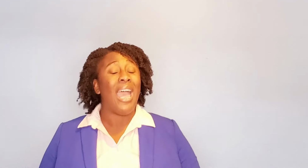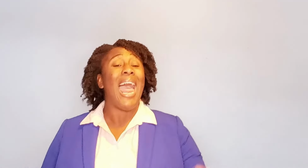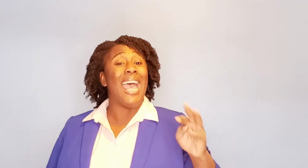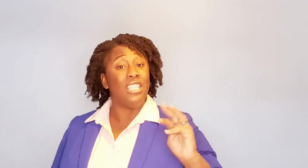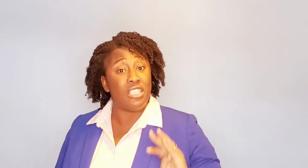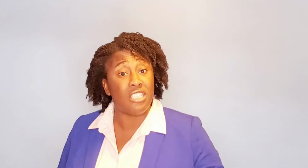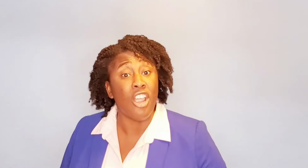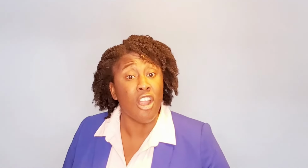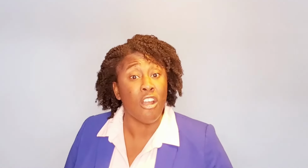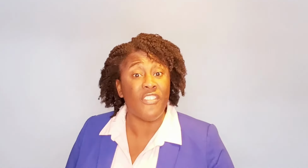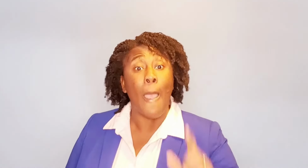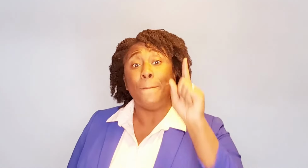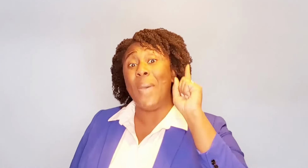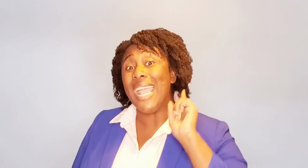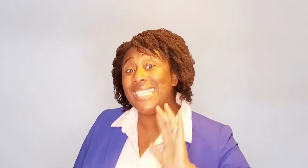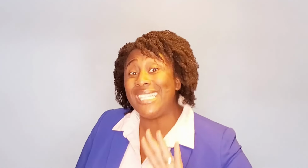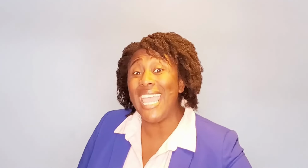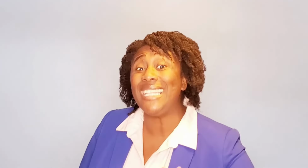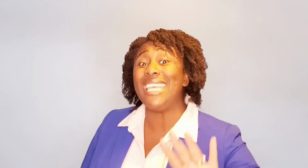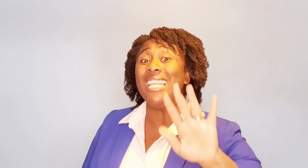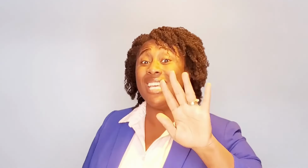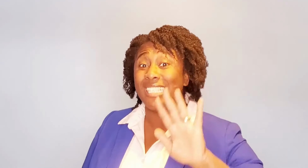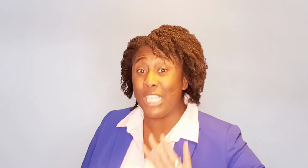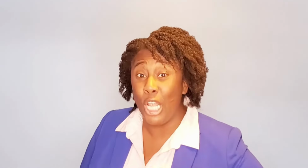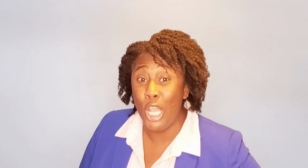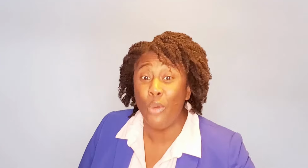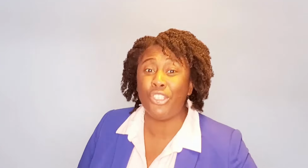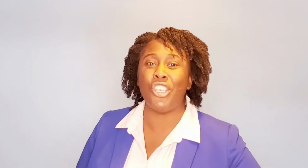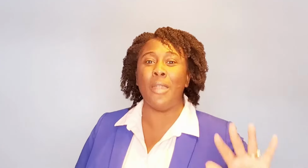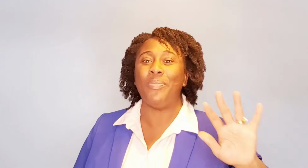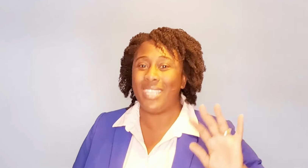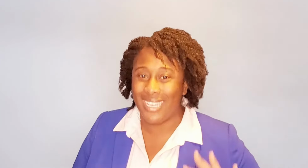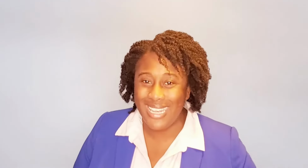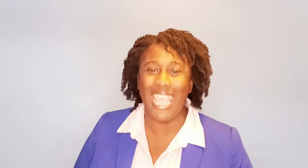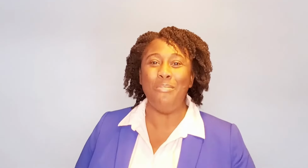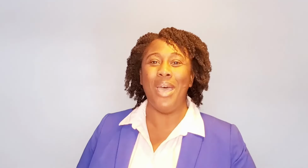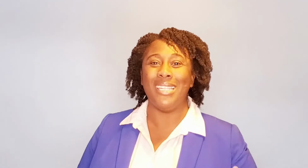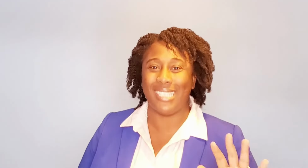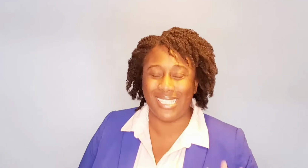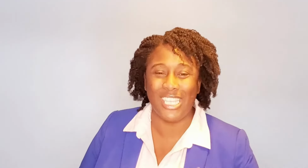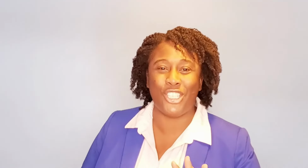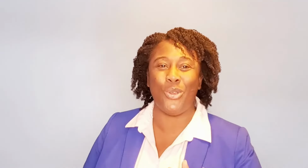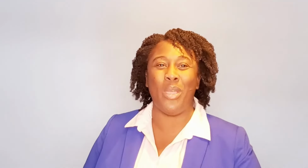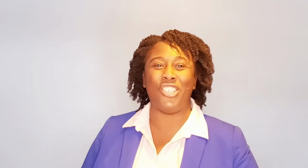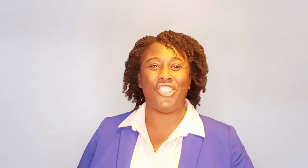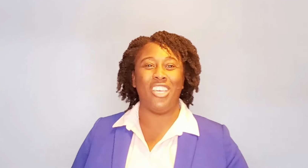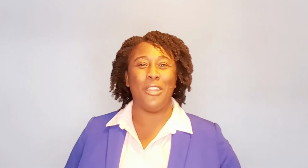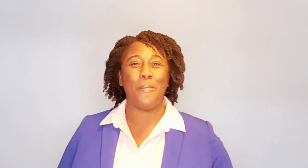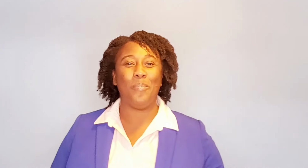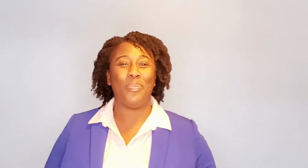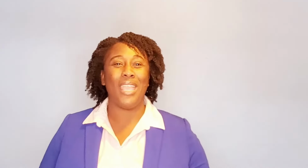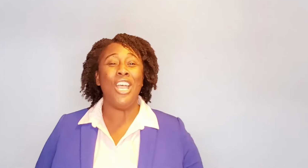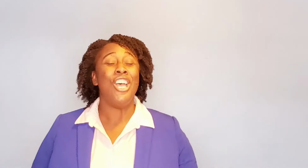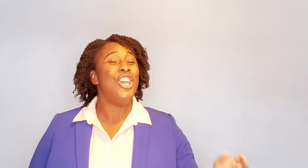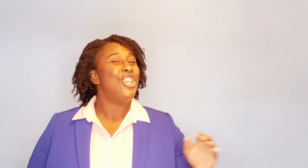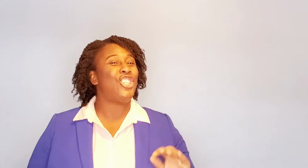and serve by stating the solution to Naaman's situation. She